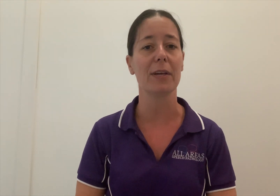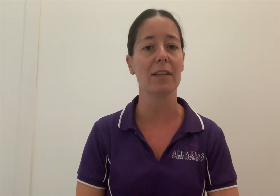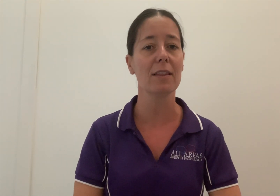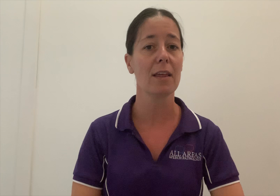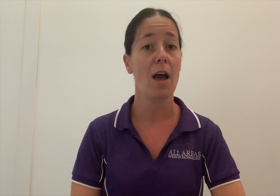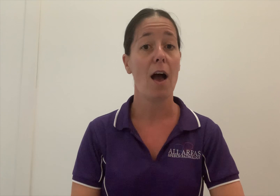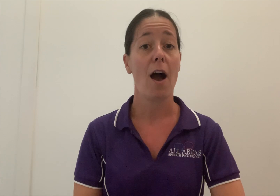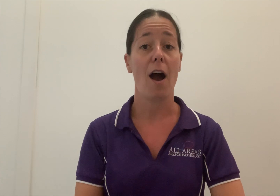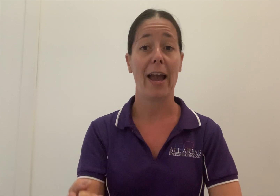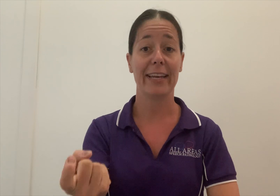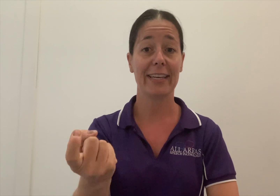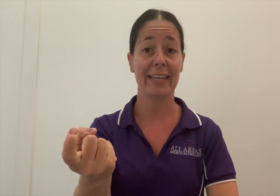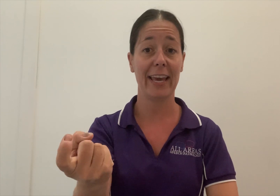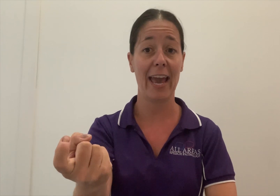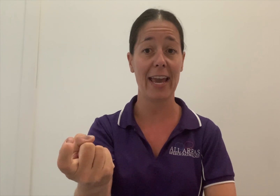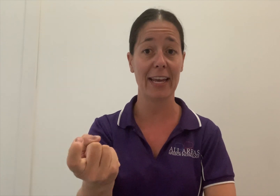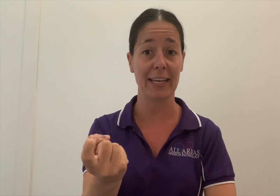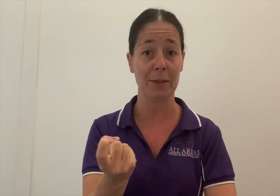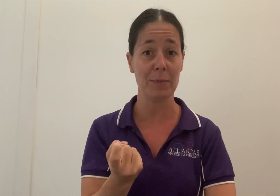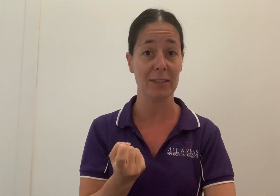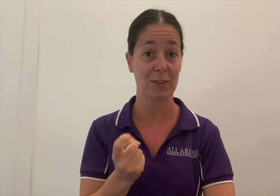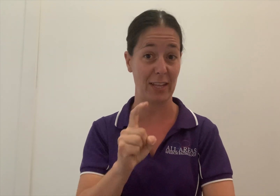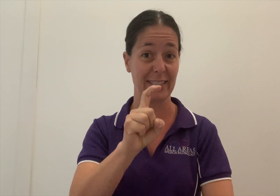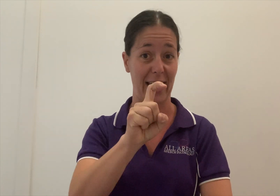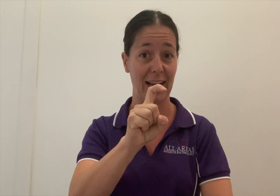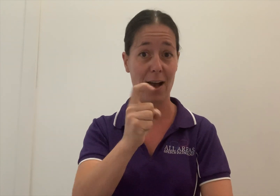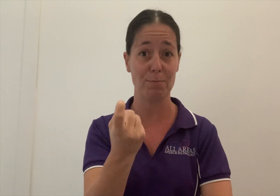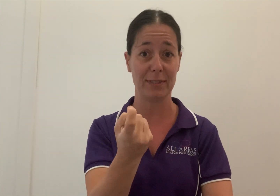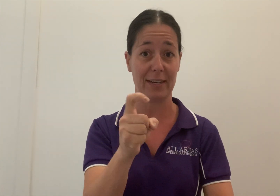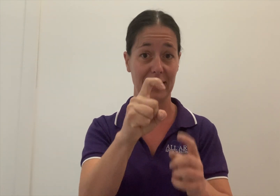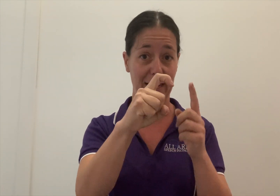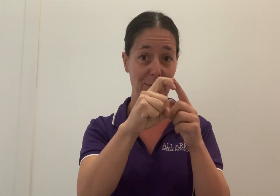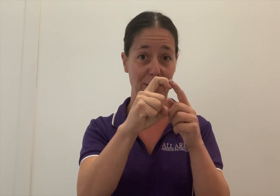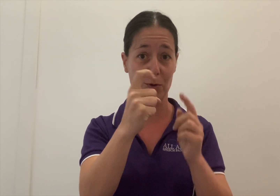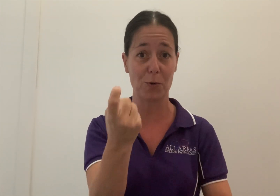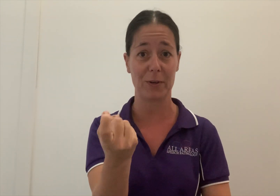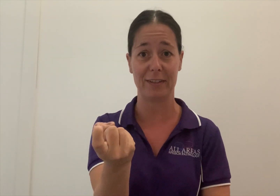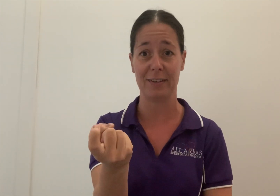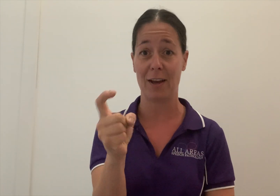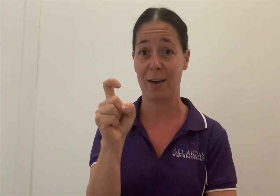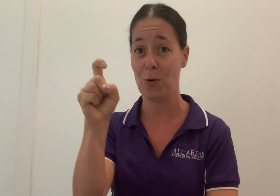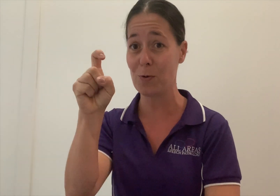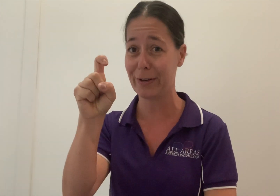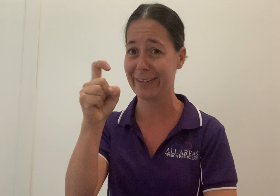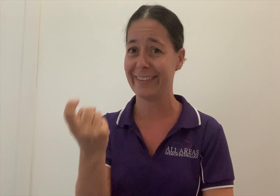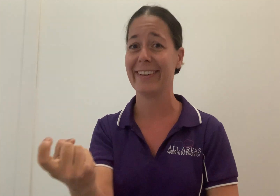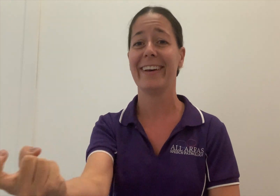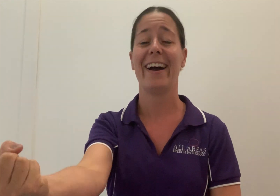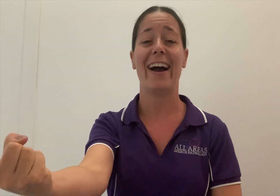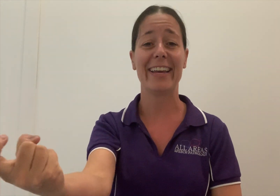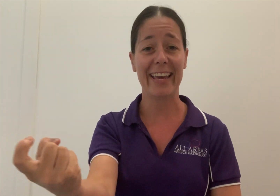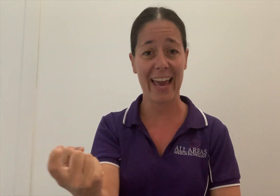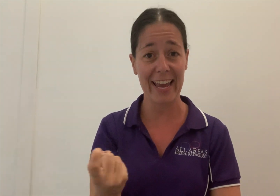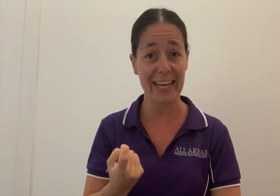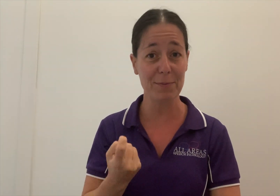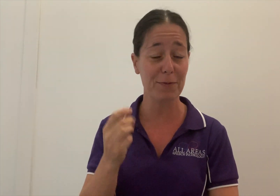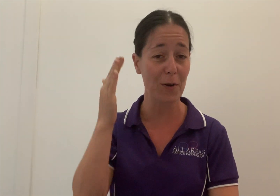with, I came, so that's that come sign again with your crooked hook. I came from